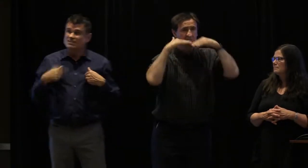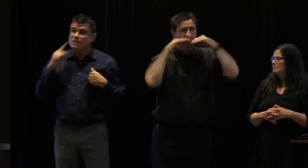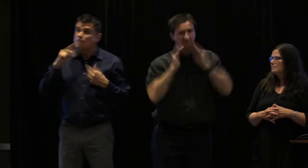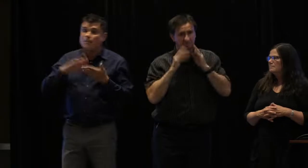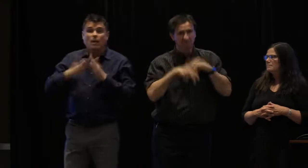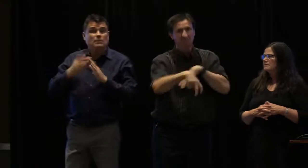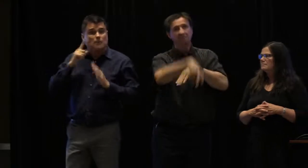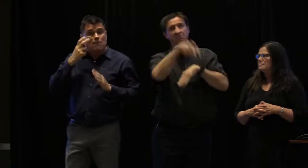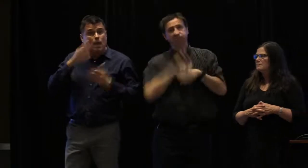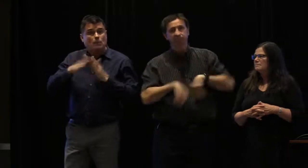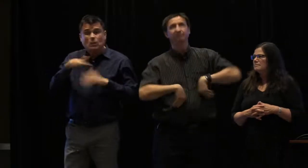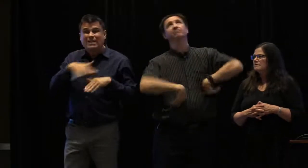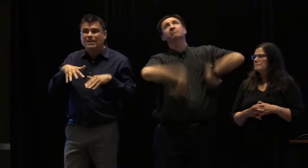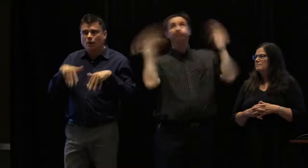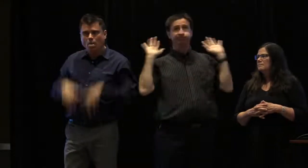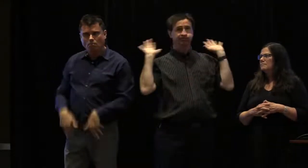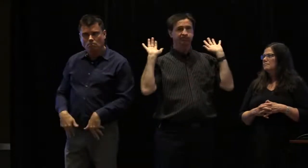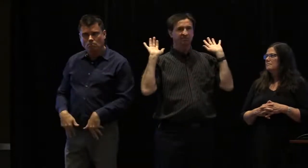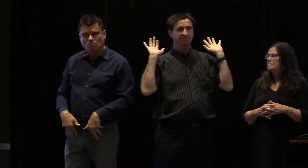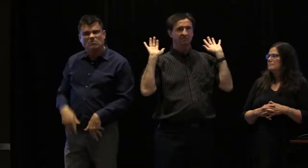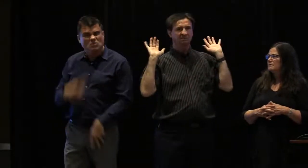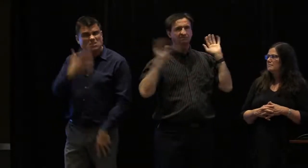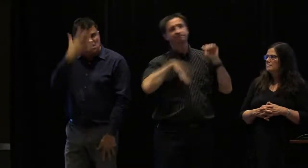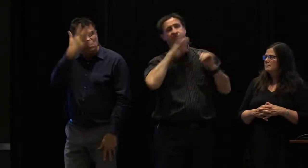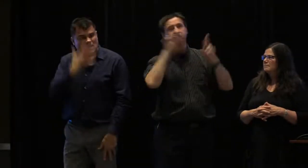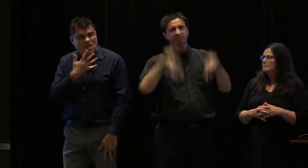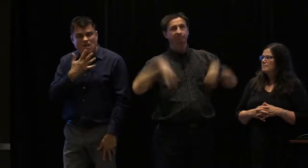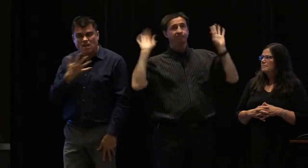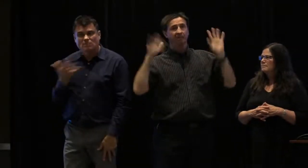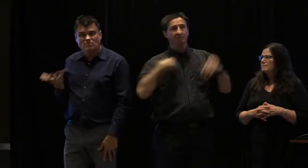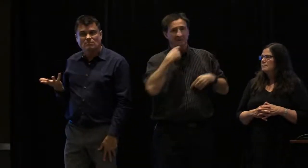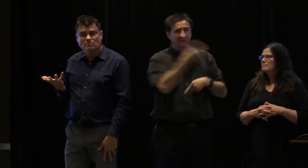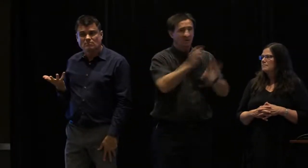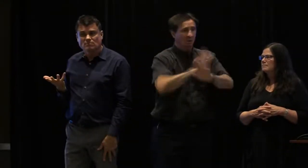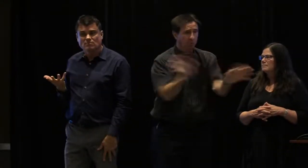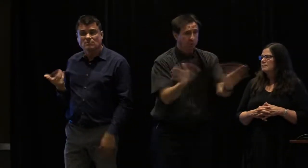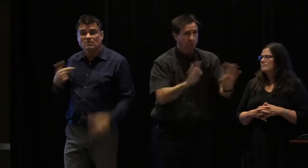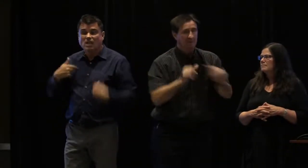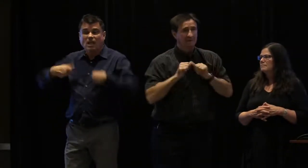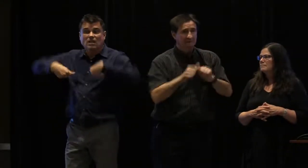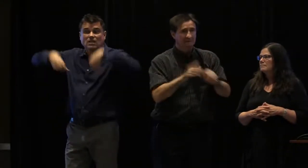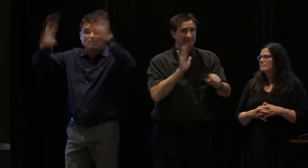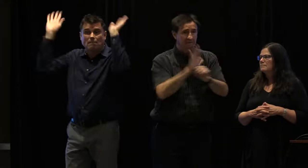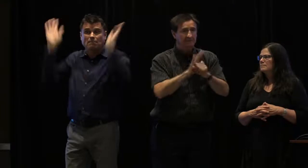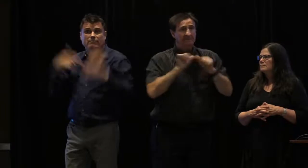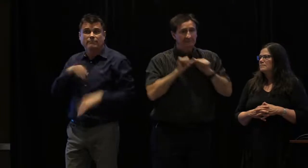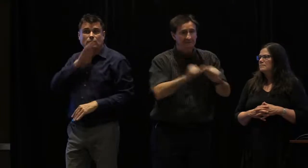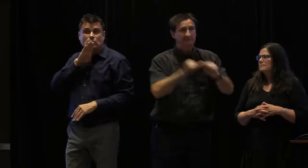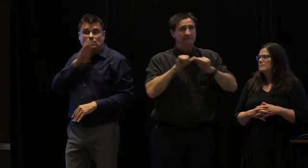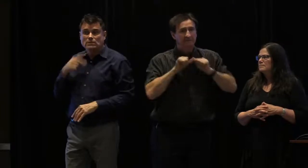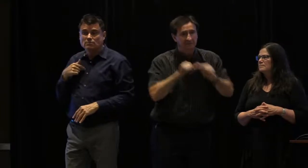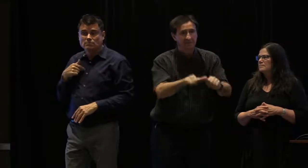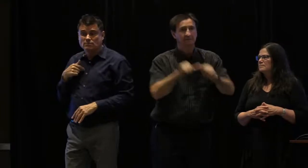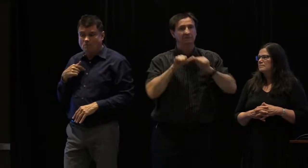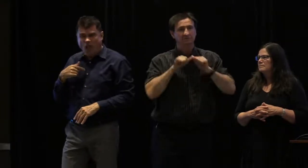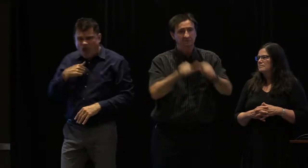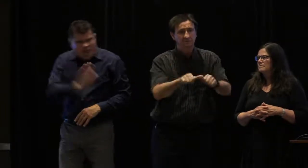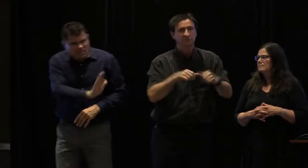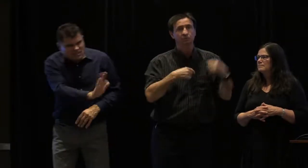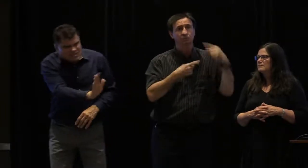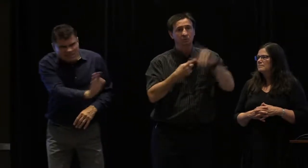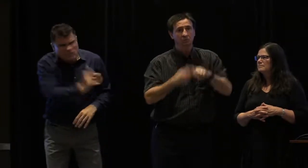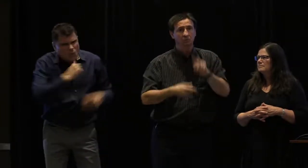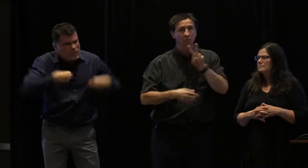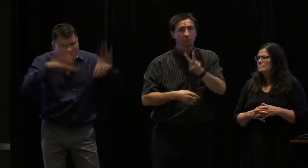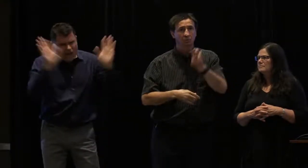community. And that, of course, made us all want to just give up. I felt like giving up, and yet we knew